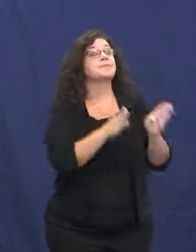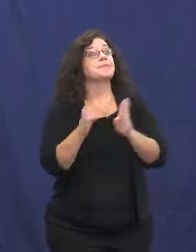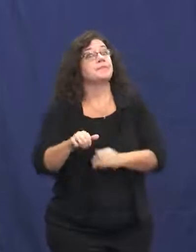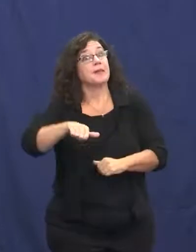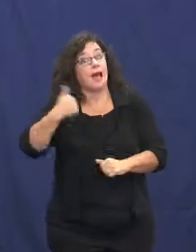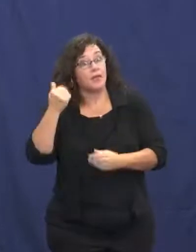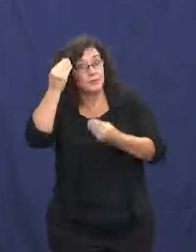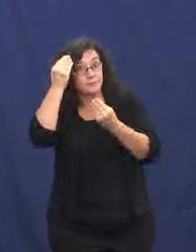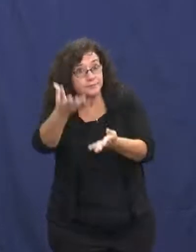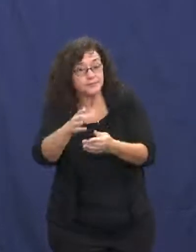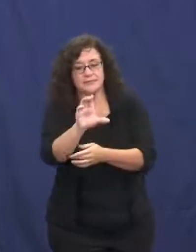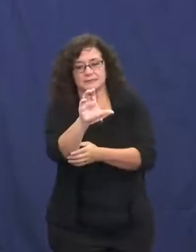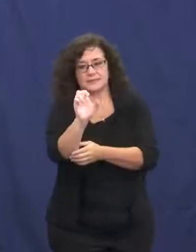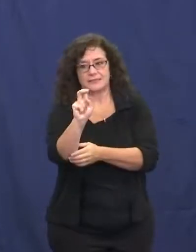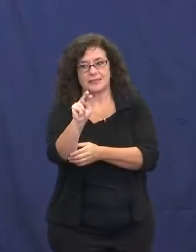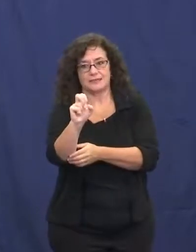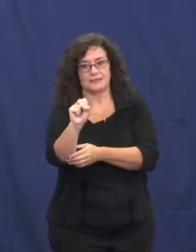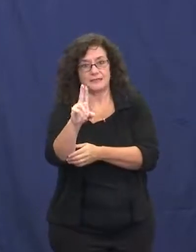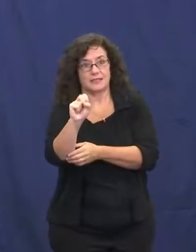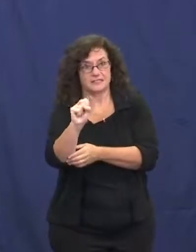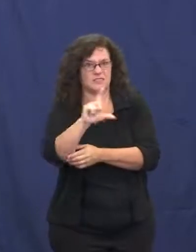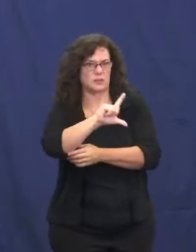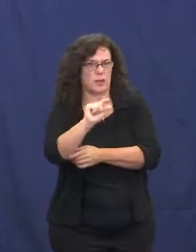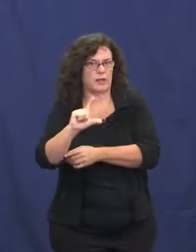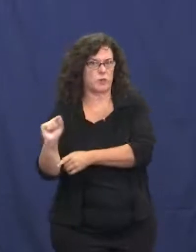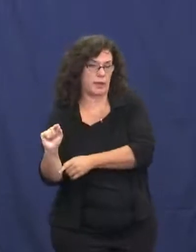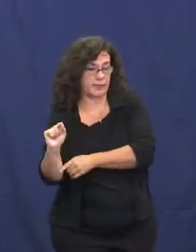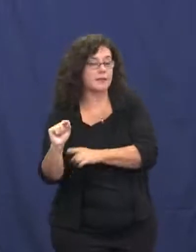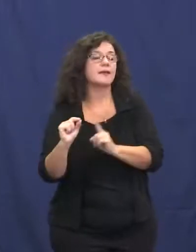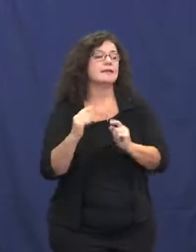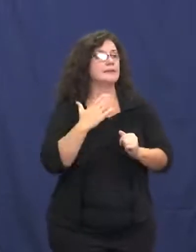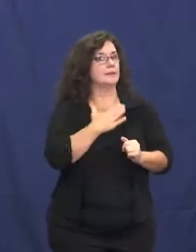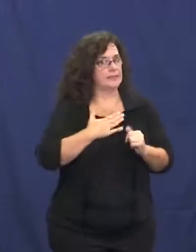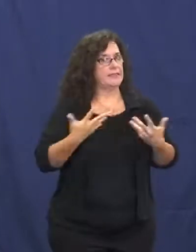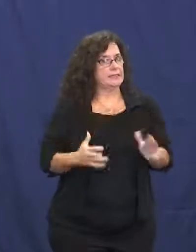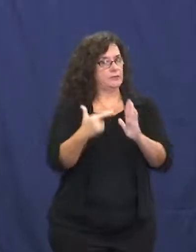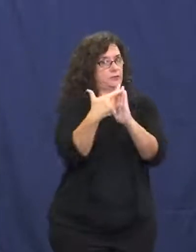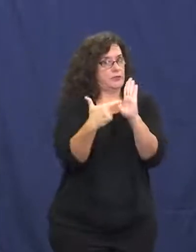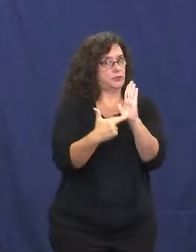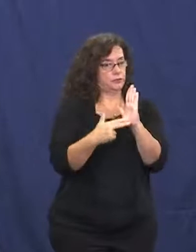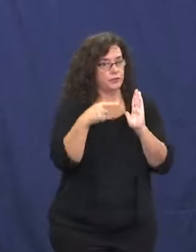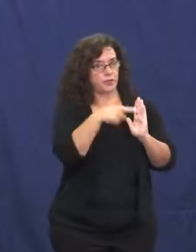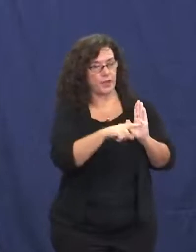on. If you could please make sure you have registered on